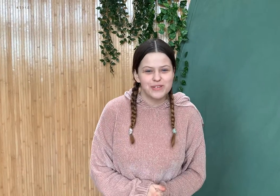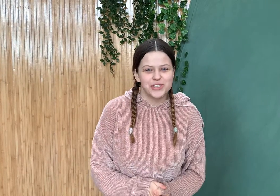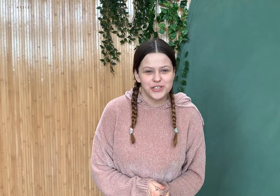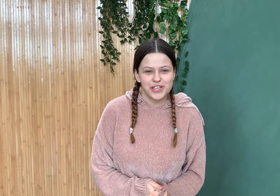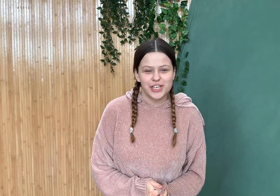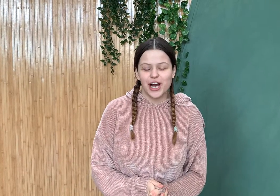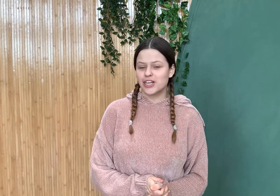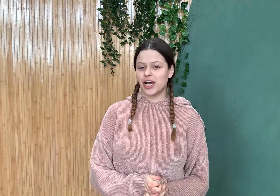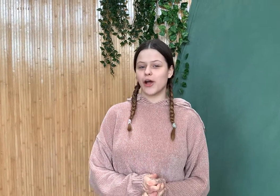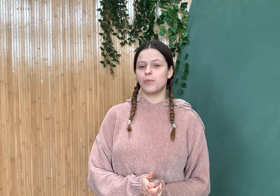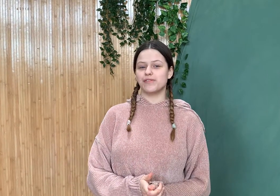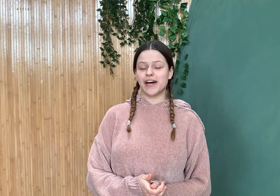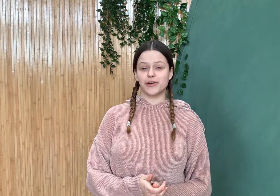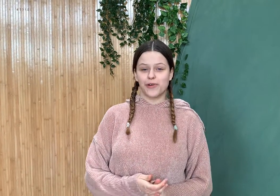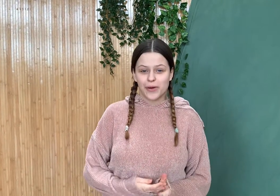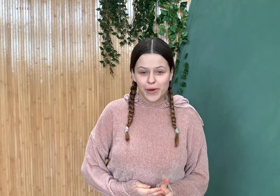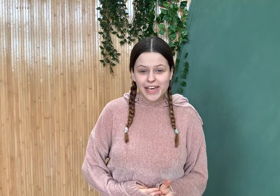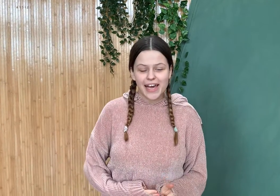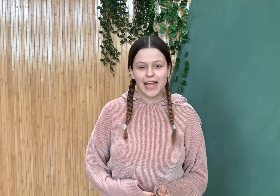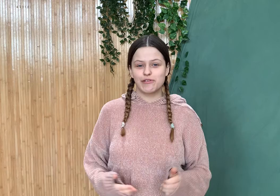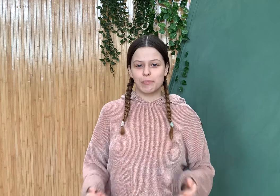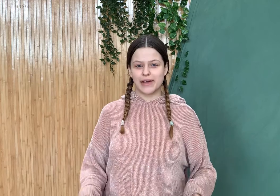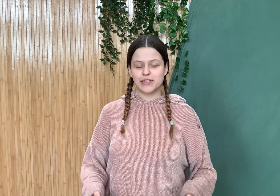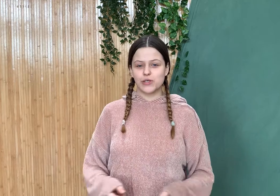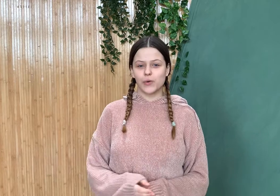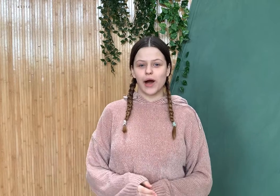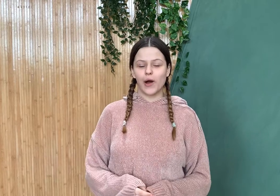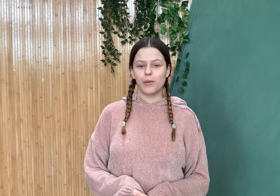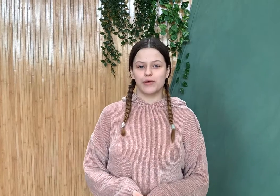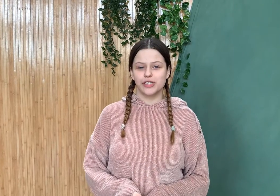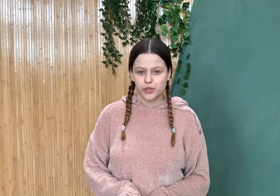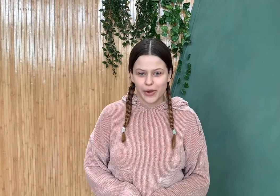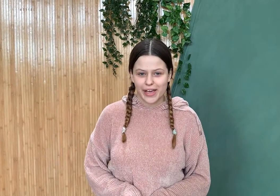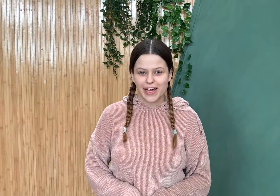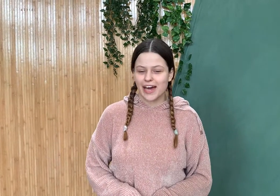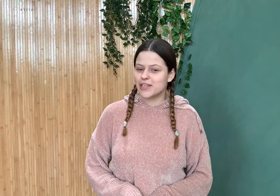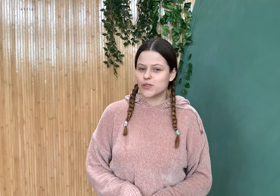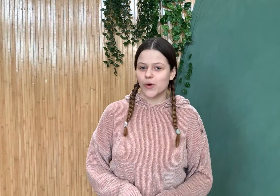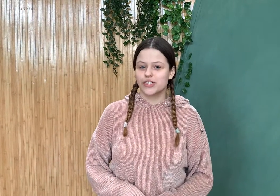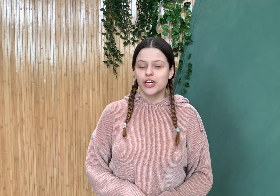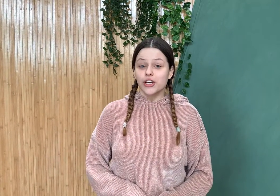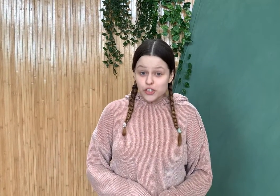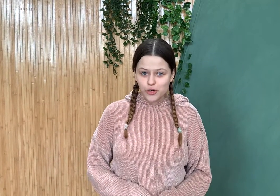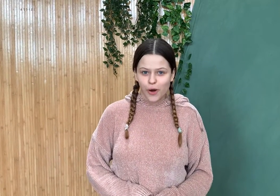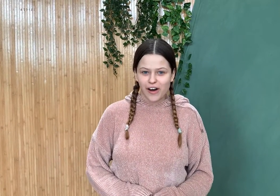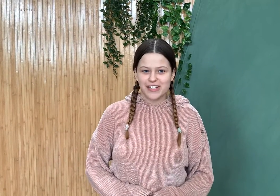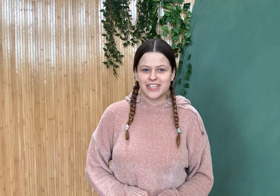Welcome to Junior Church. I hope you've had a great week. And if you're back at school, I hope you're enjoying it and it's not too hard